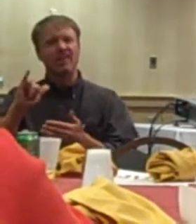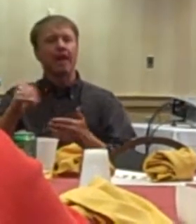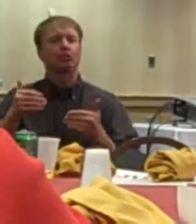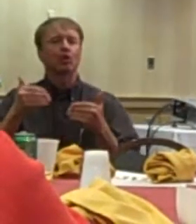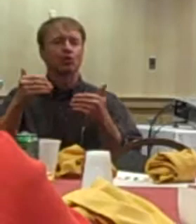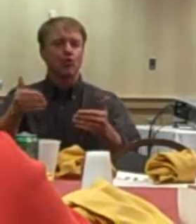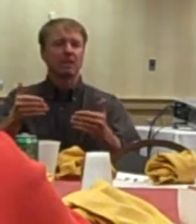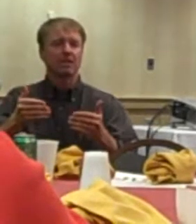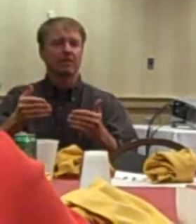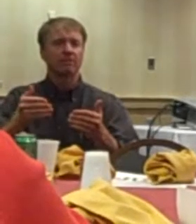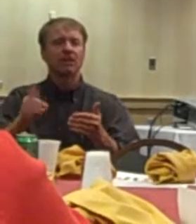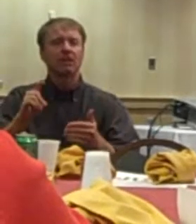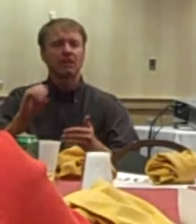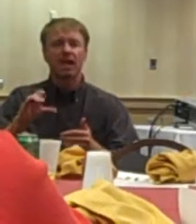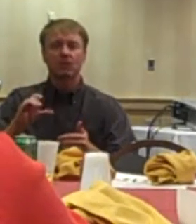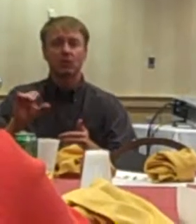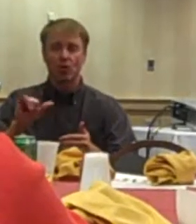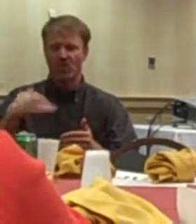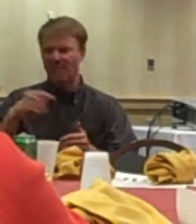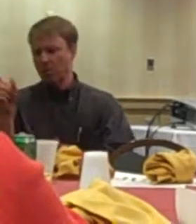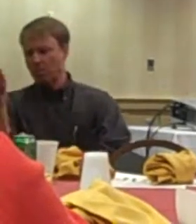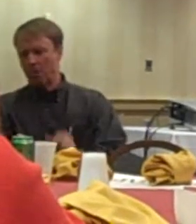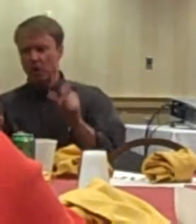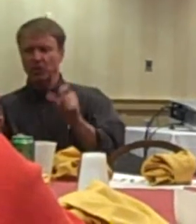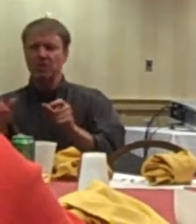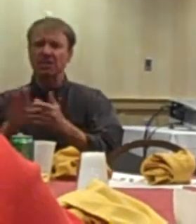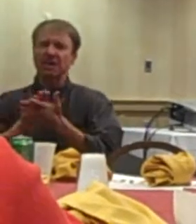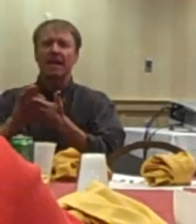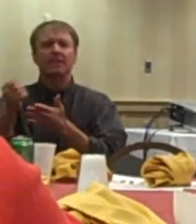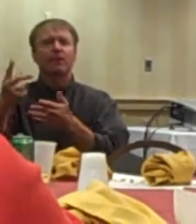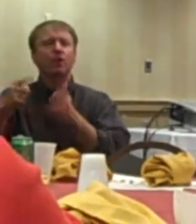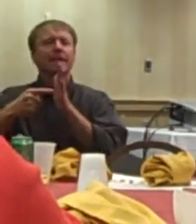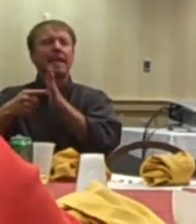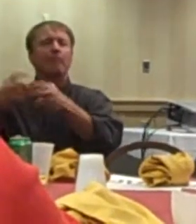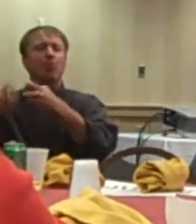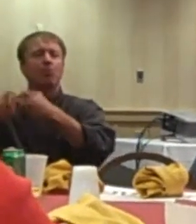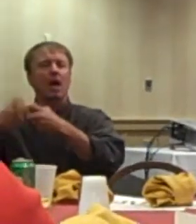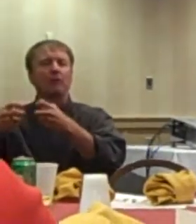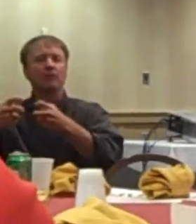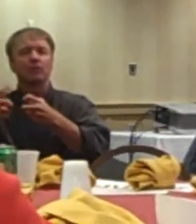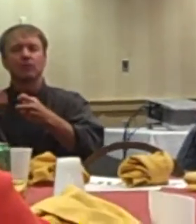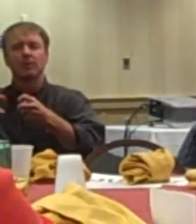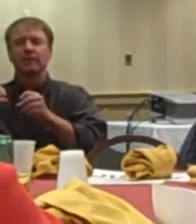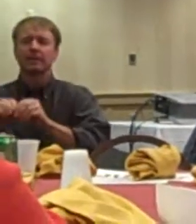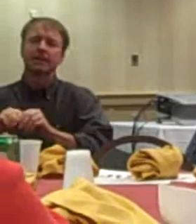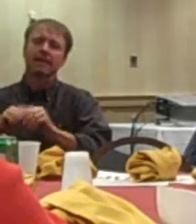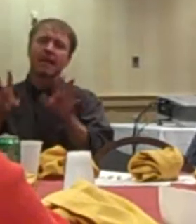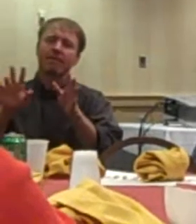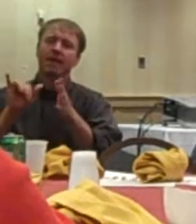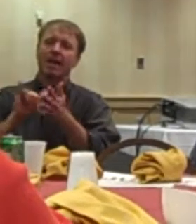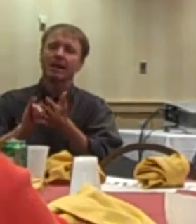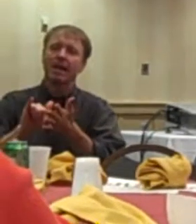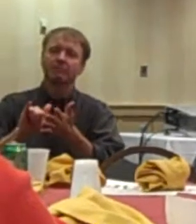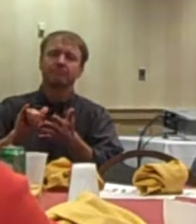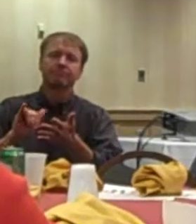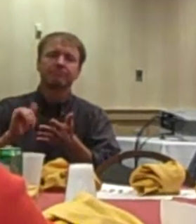that and are valuable. They also have in the margins sometimes just some nice little problems that make a point better than words